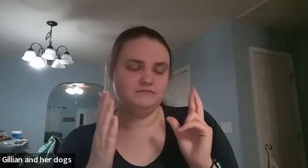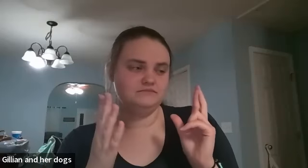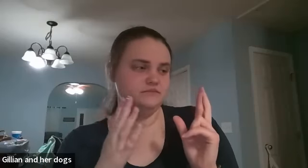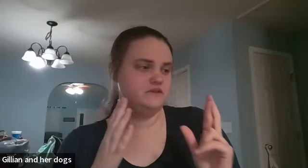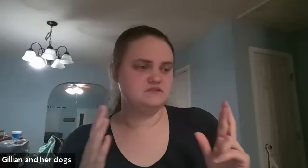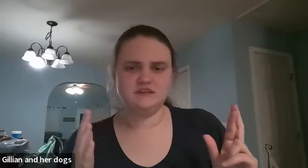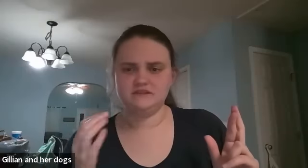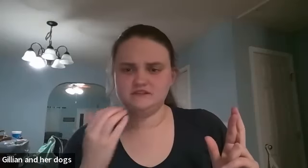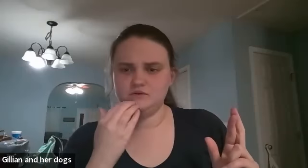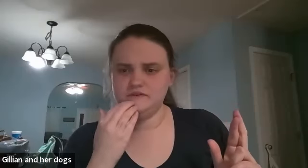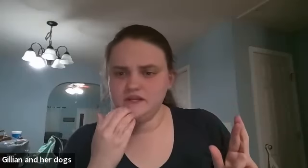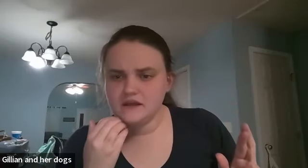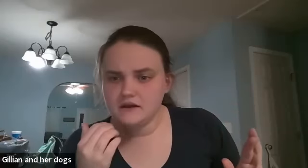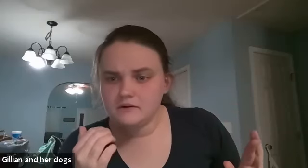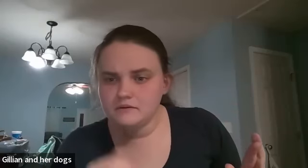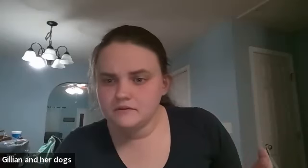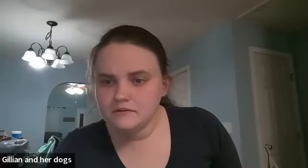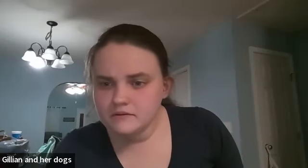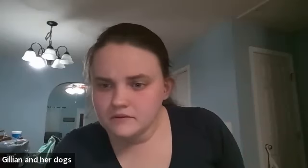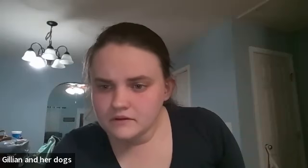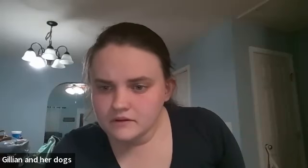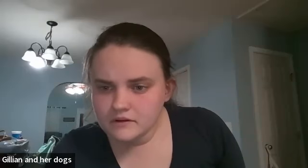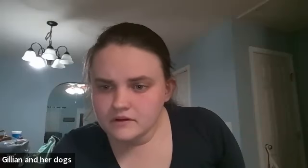And there's like this cool video.